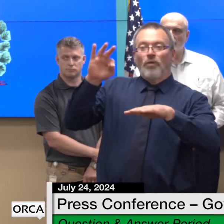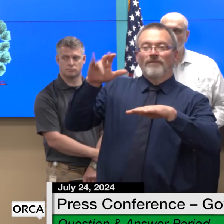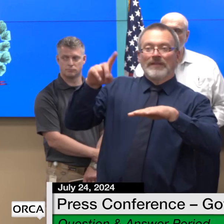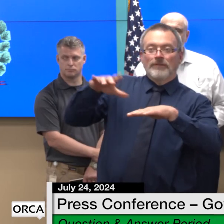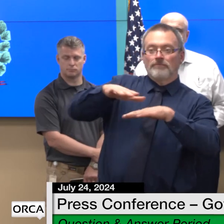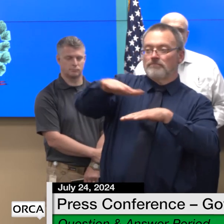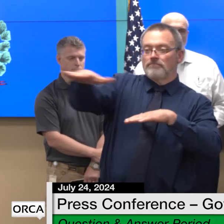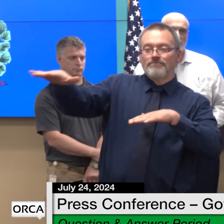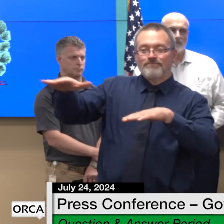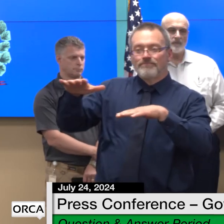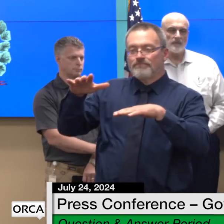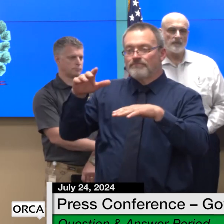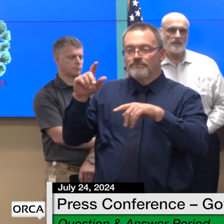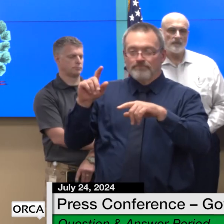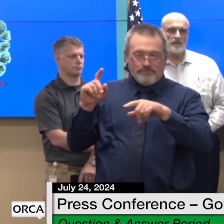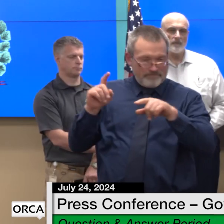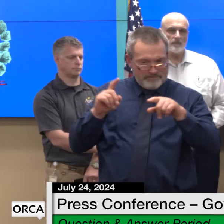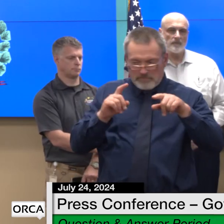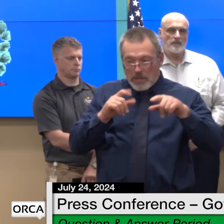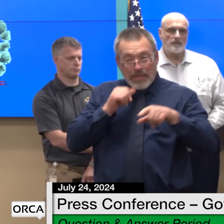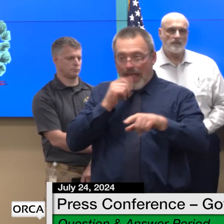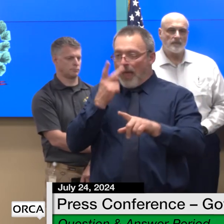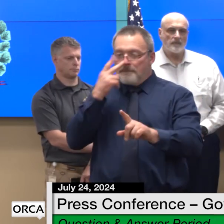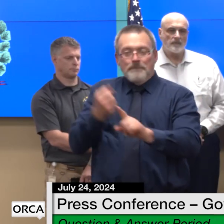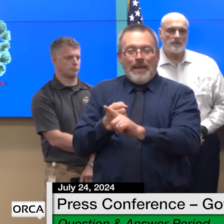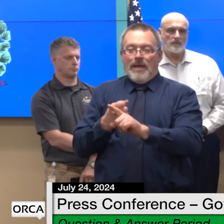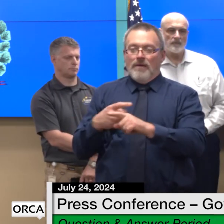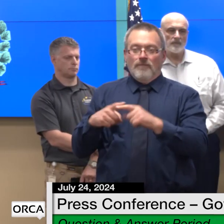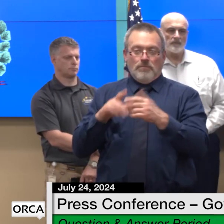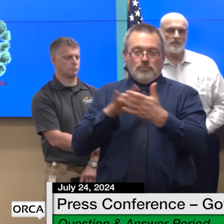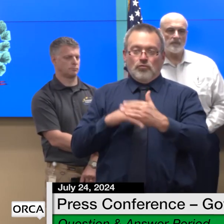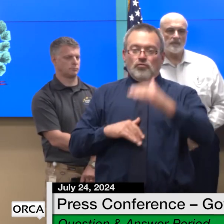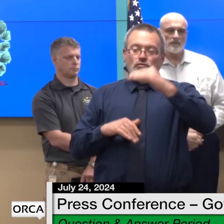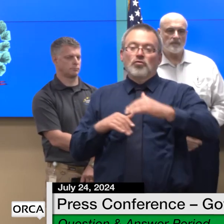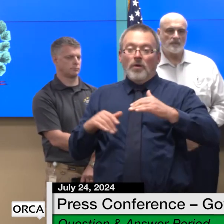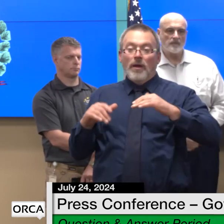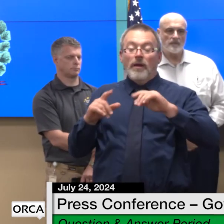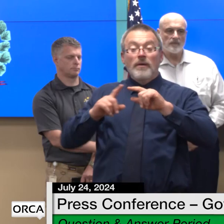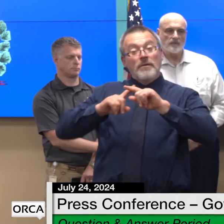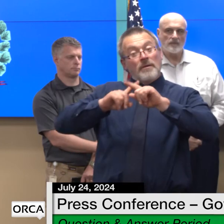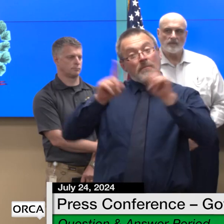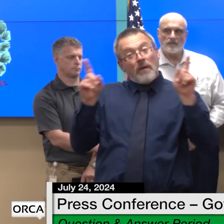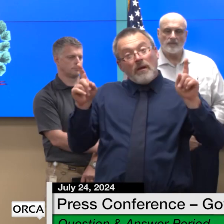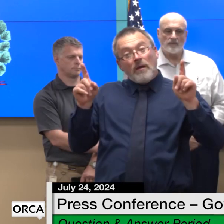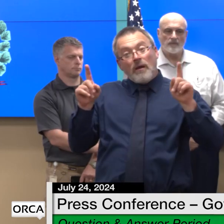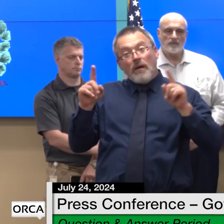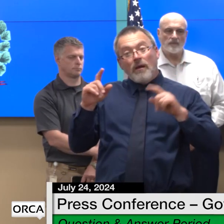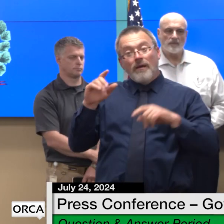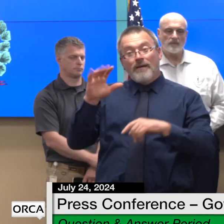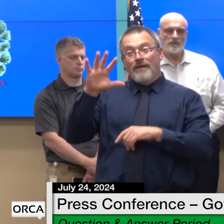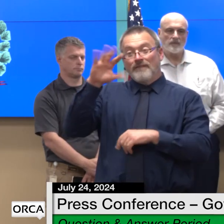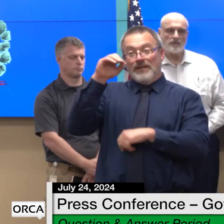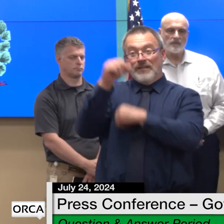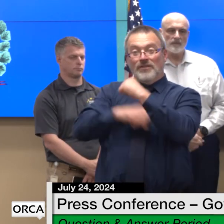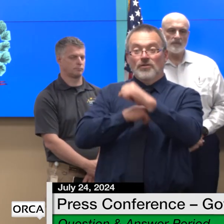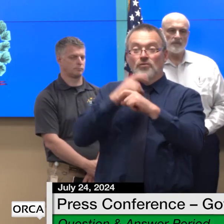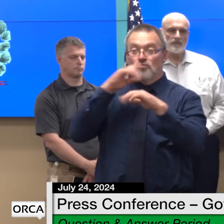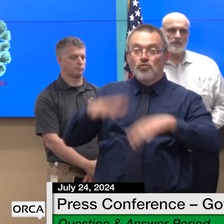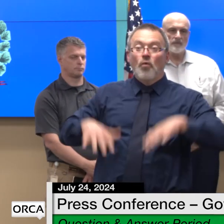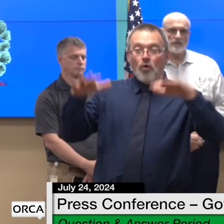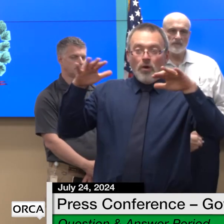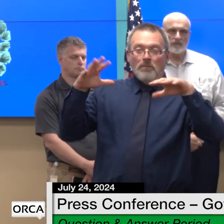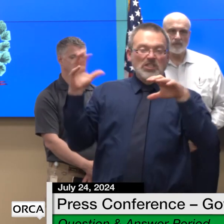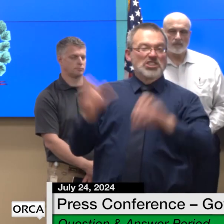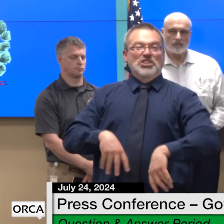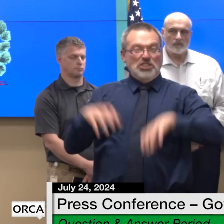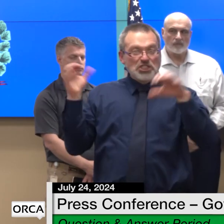of central Vermont did on July 10th. But it was a 50-year storm, so a pretty significant rainfall event. And their